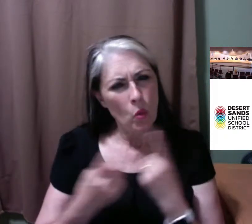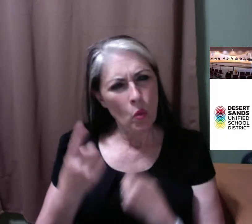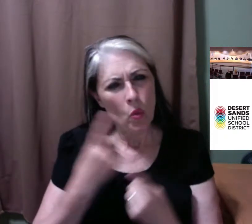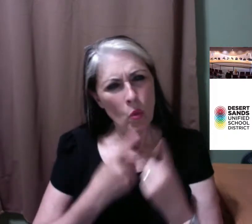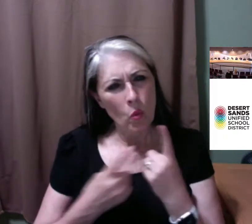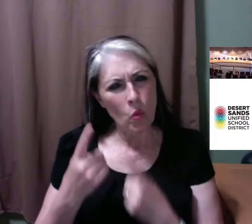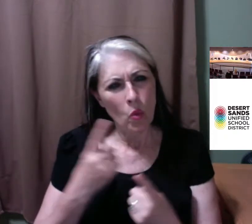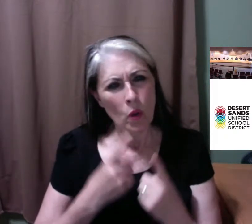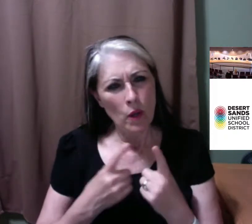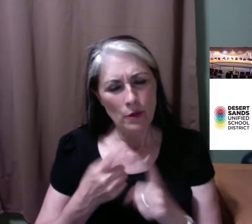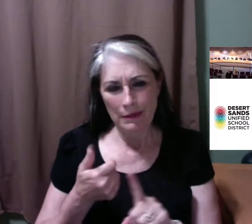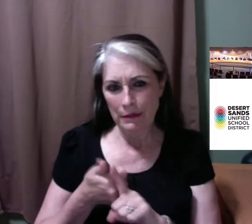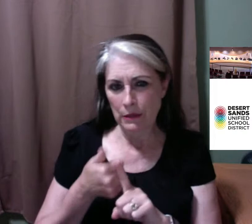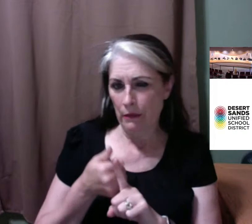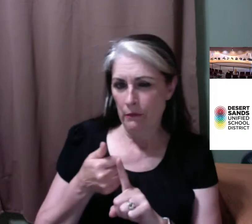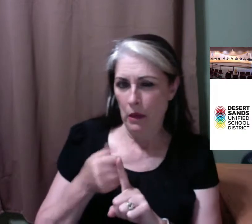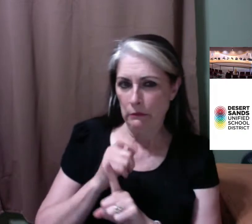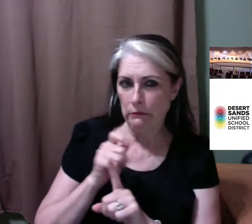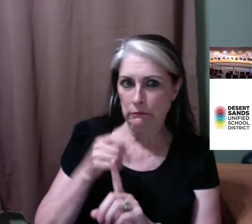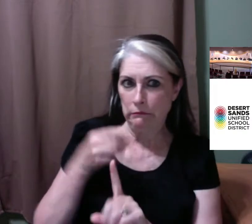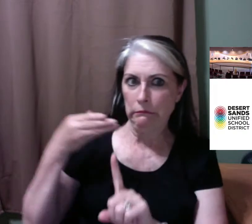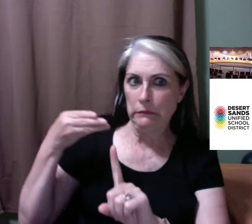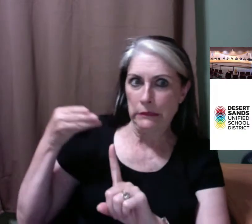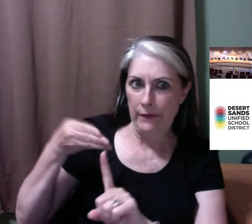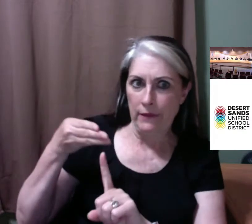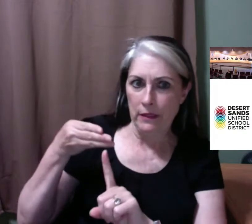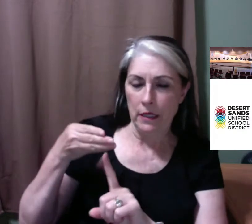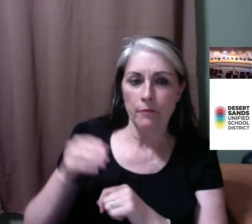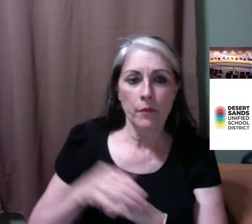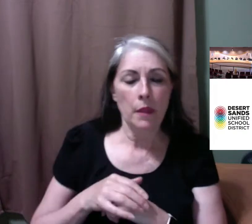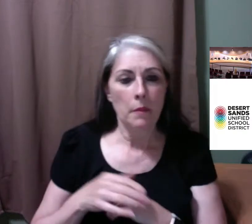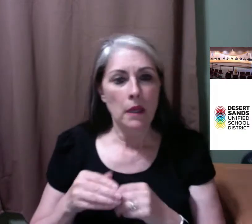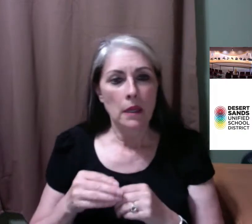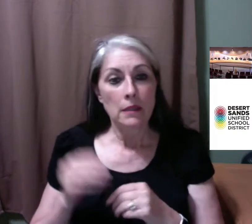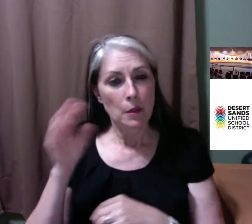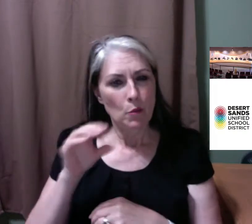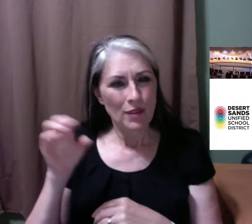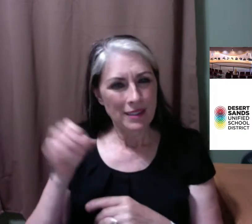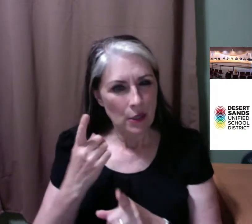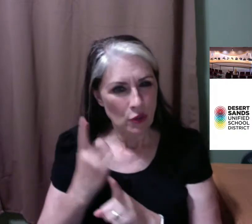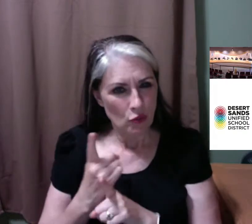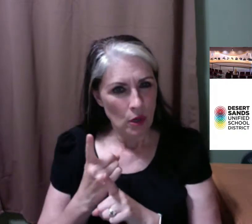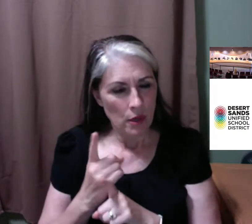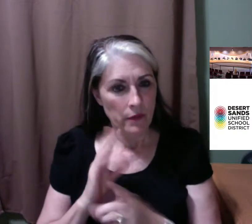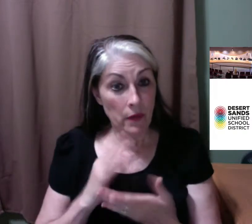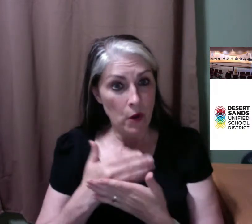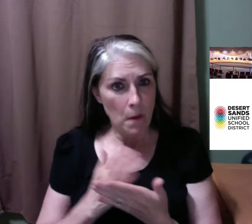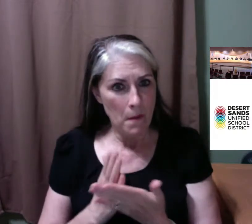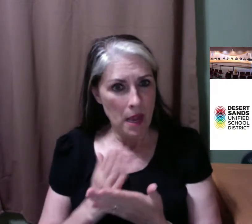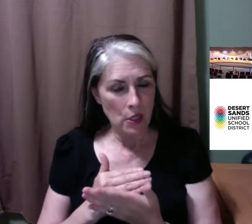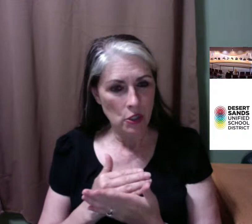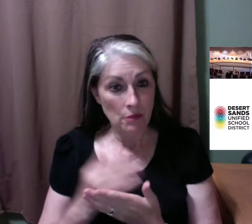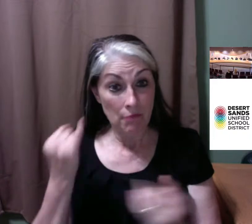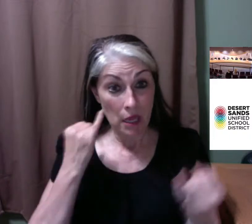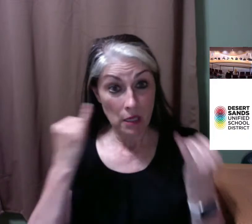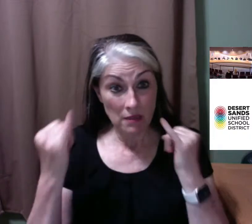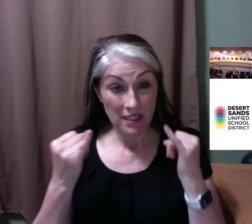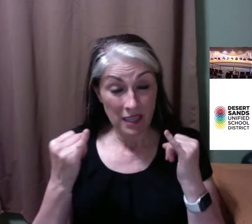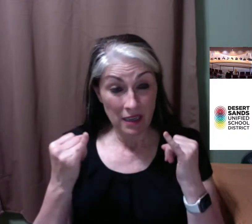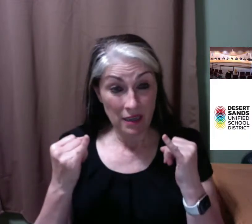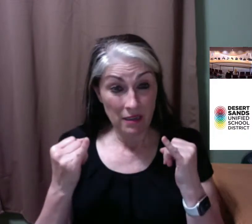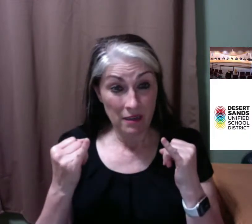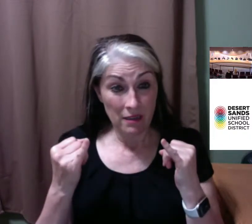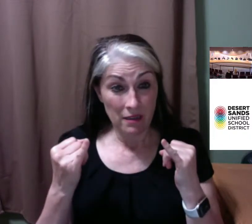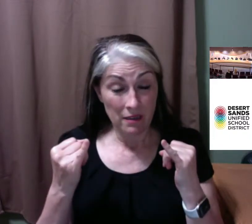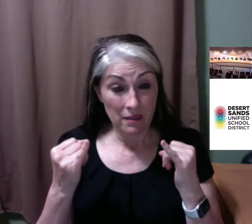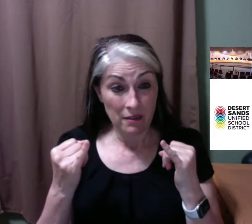and not to put you on spot, but if, sure. Because it's a percentage obviously of our budget. Any idea off the top of your head, but if not,